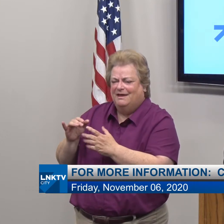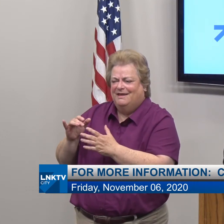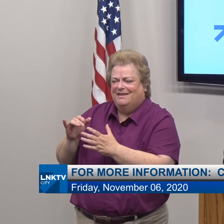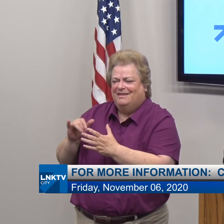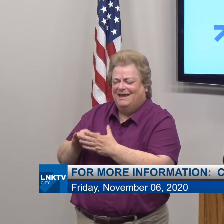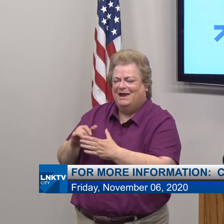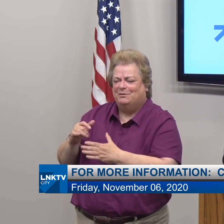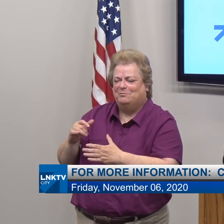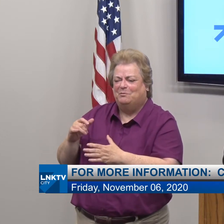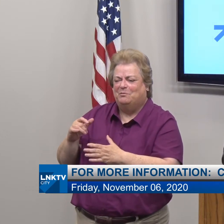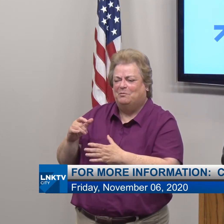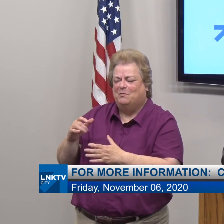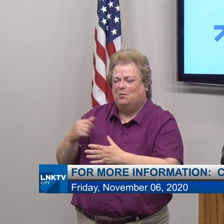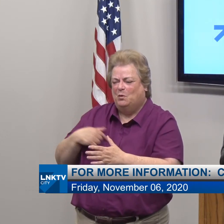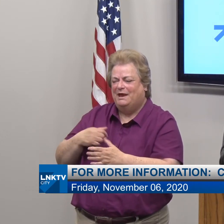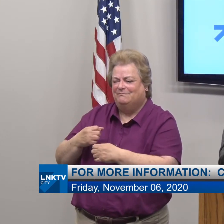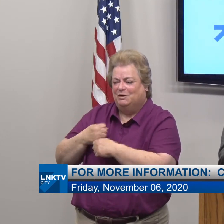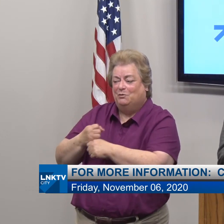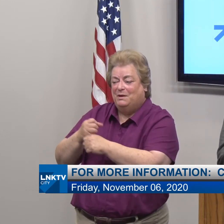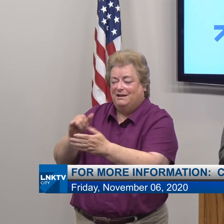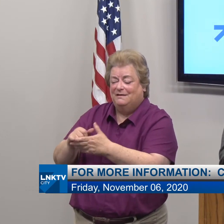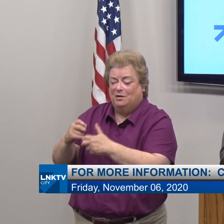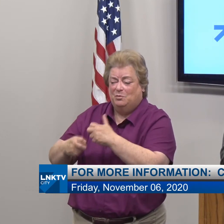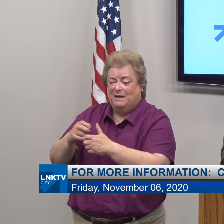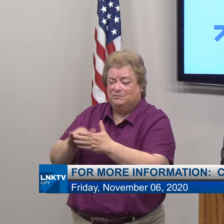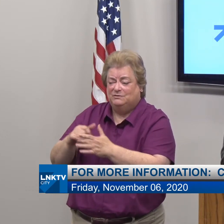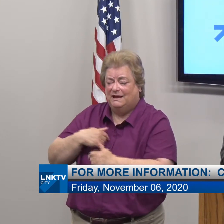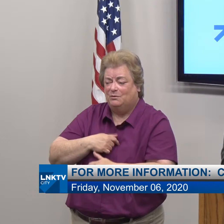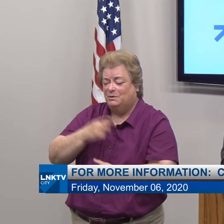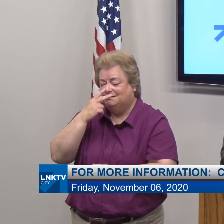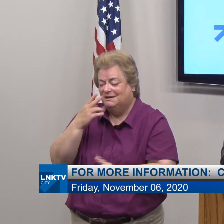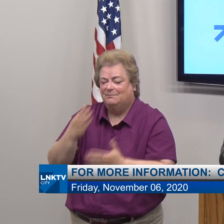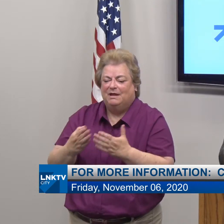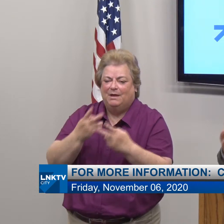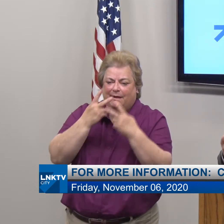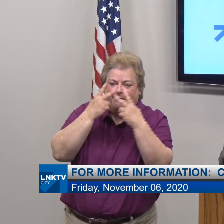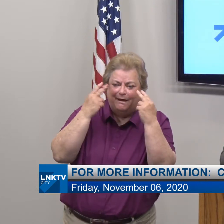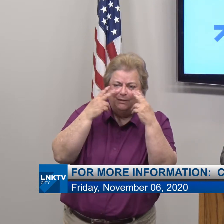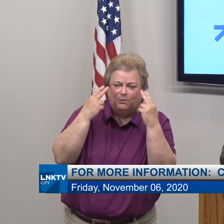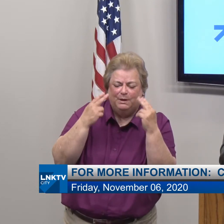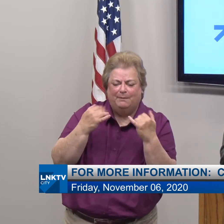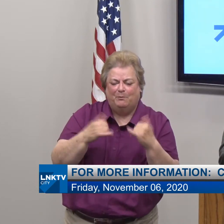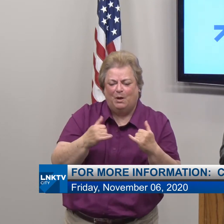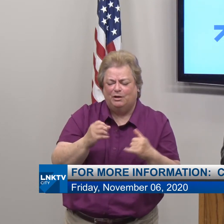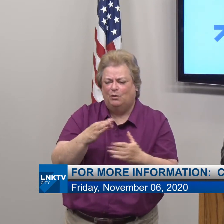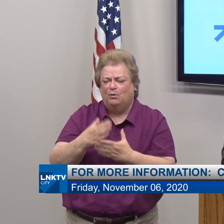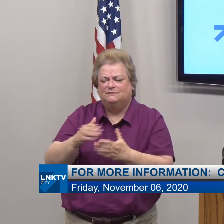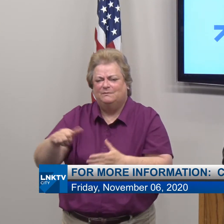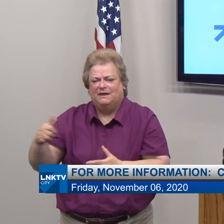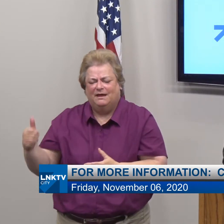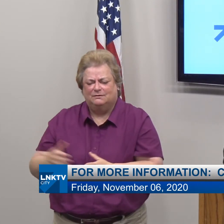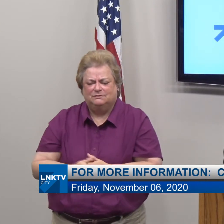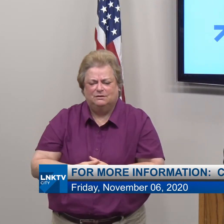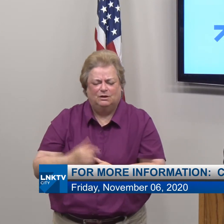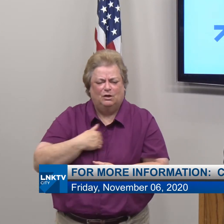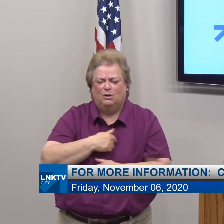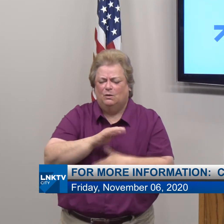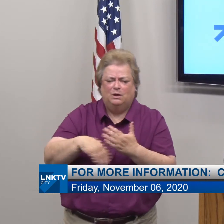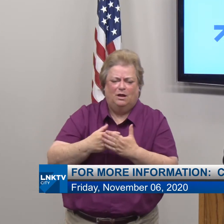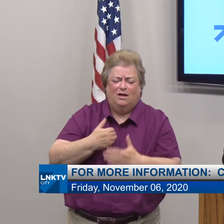ourselves, that it's really created these problems that we're seeing. Maybe it's a Halloween party, maybe it's something else. We all have a reason for